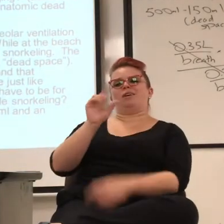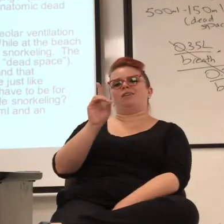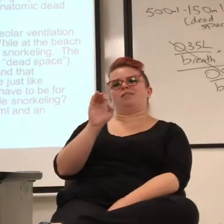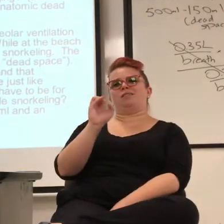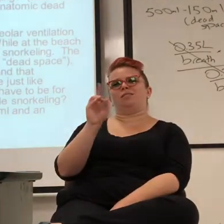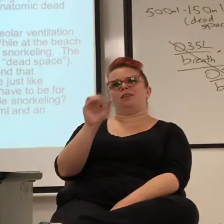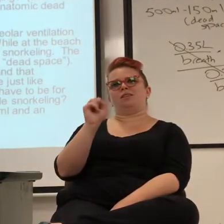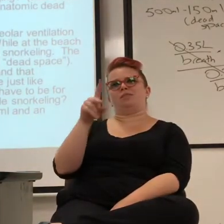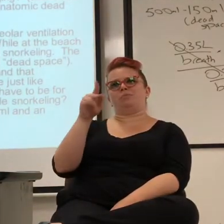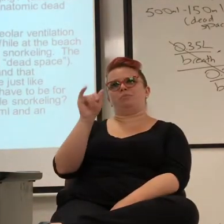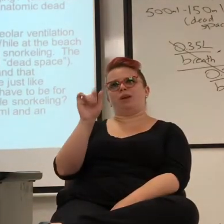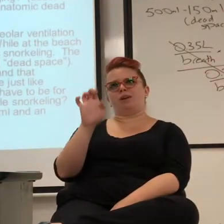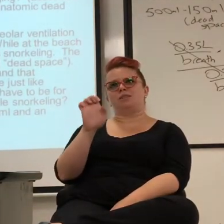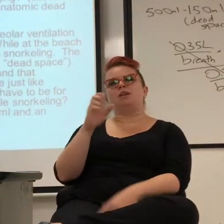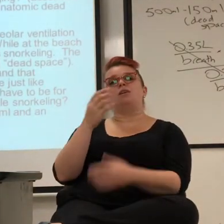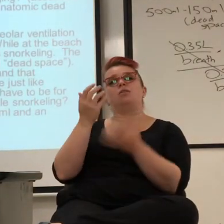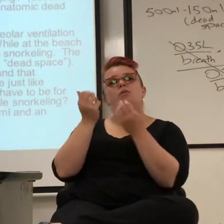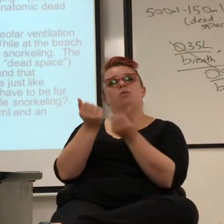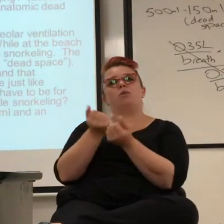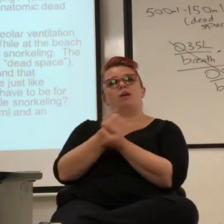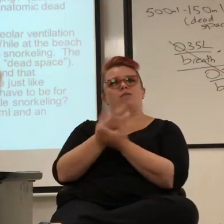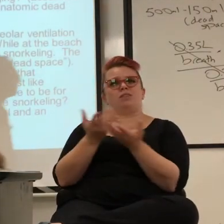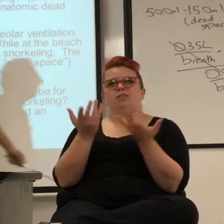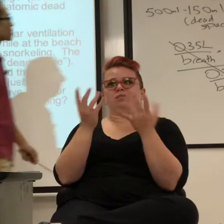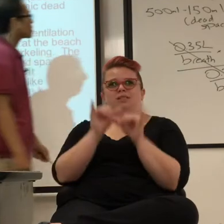same, but what's going to be different?